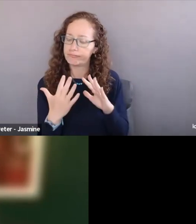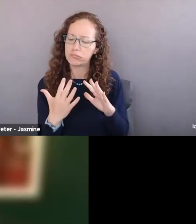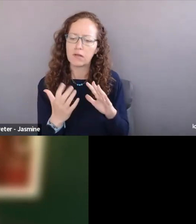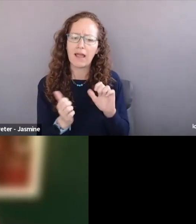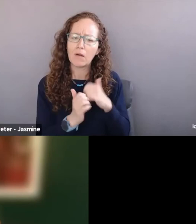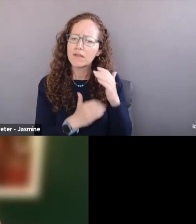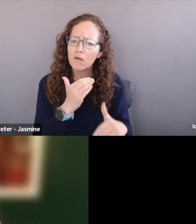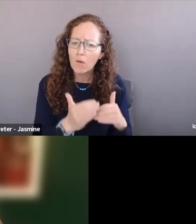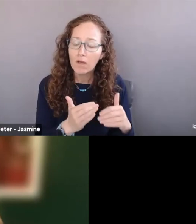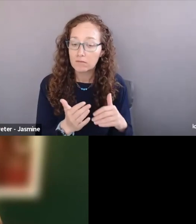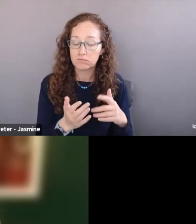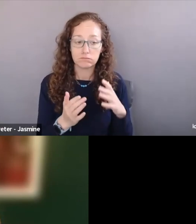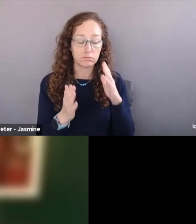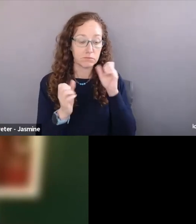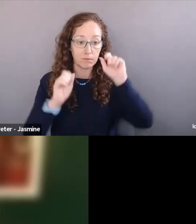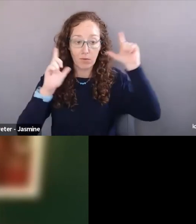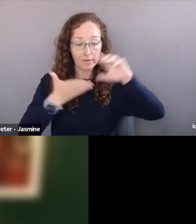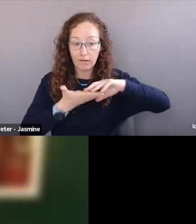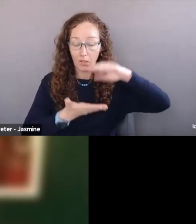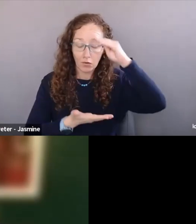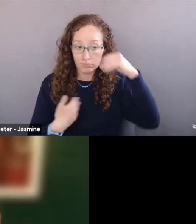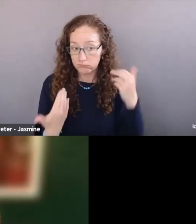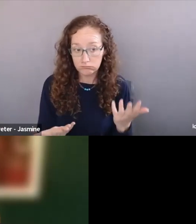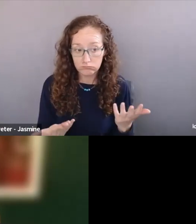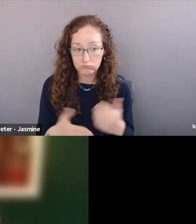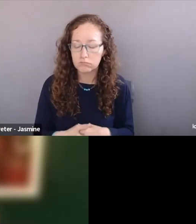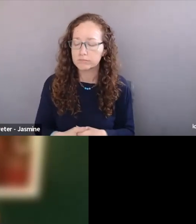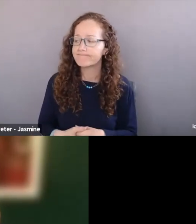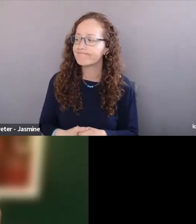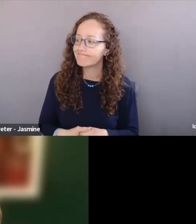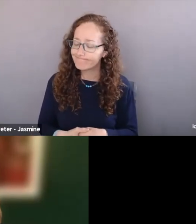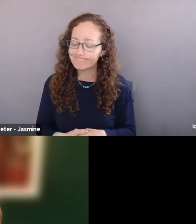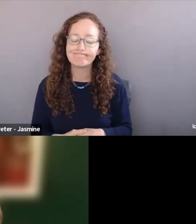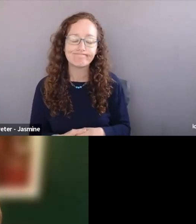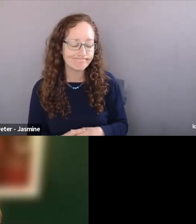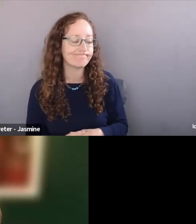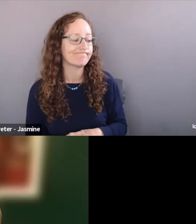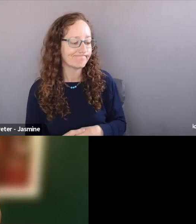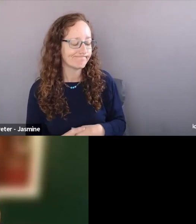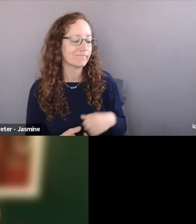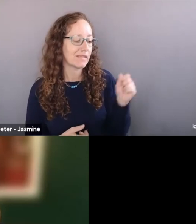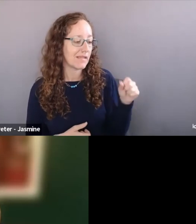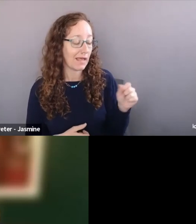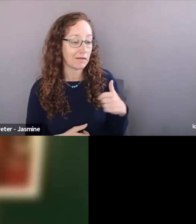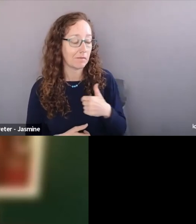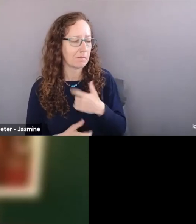that? Yeah, I mean, it is really interesting. I didn't know actually that in